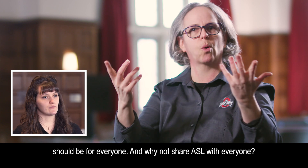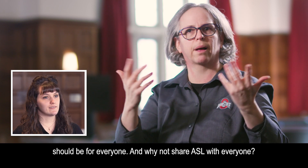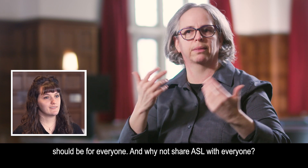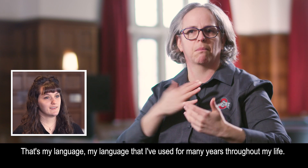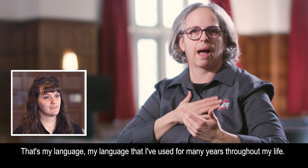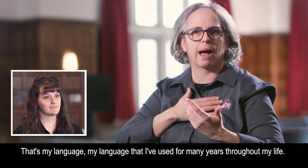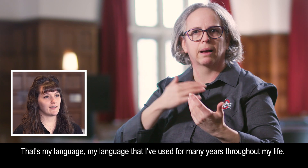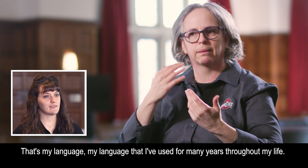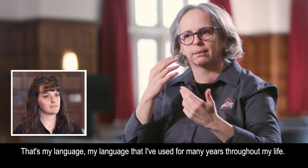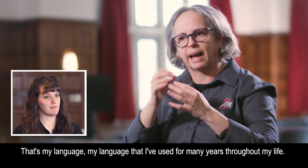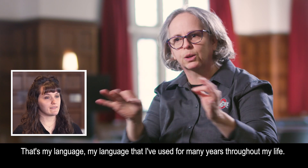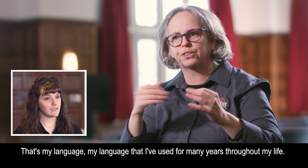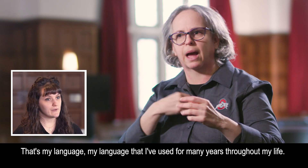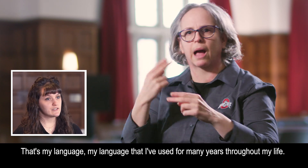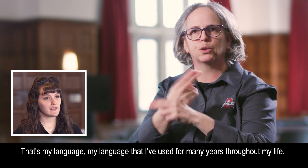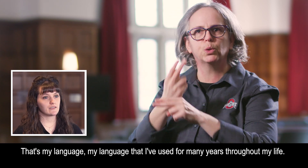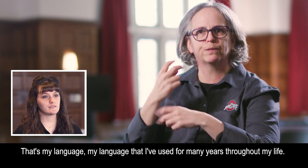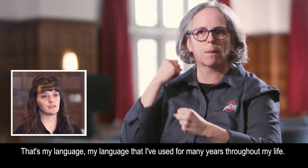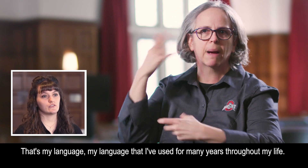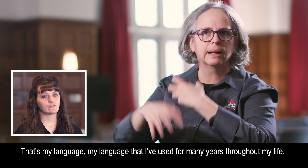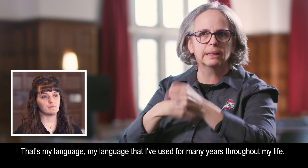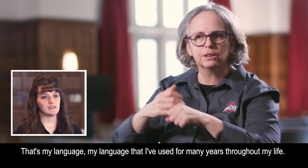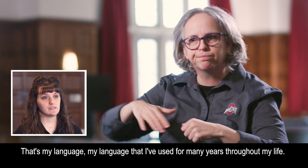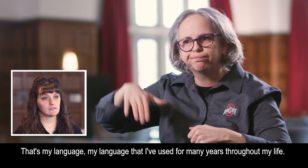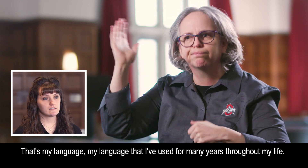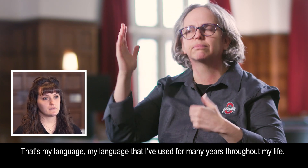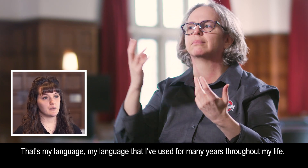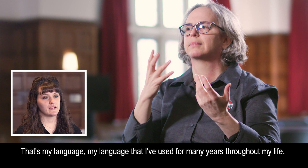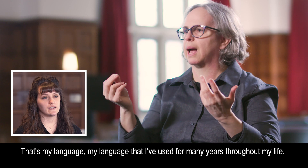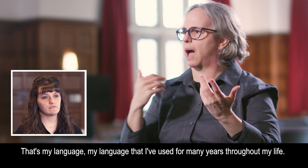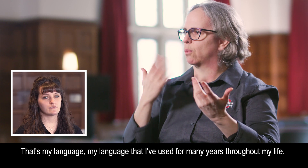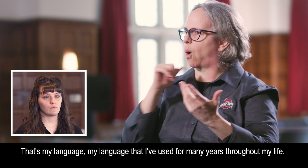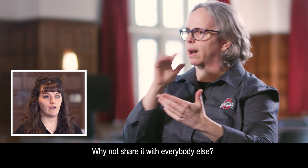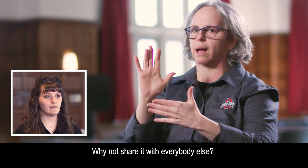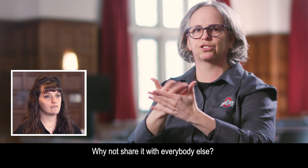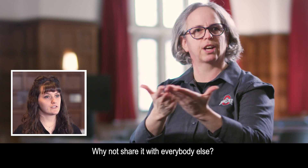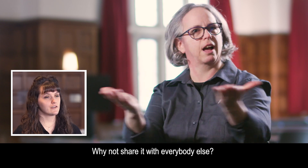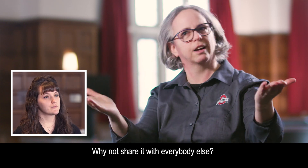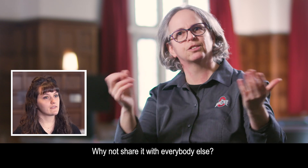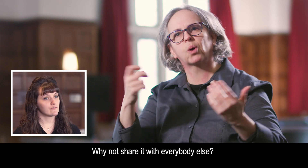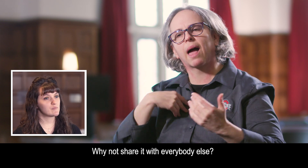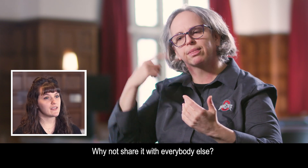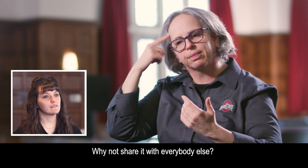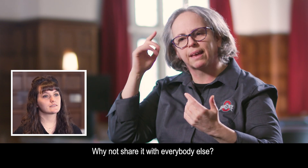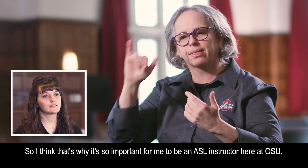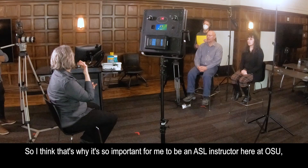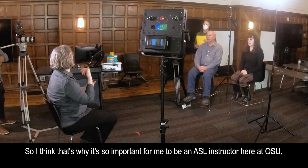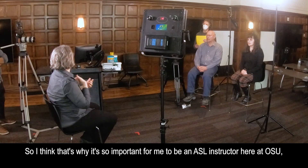everyone? That's my language that I've used for many years throughout my life. Why not share it with everybody else? So I think that's